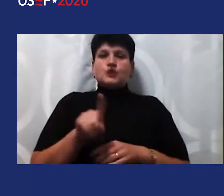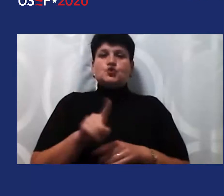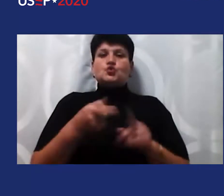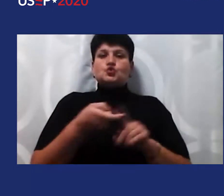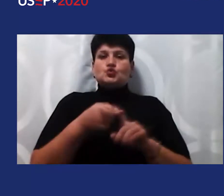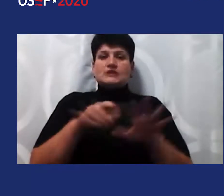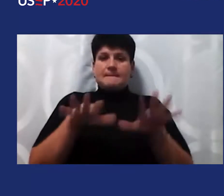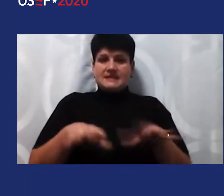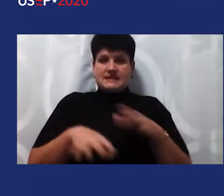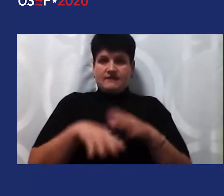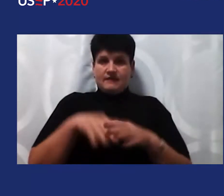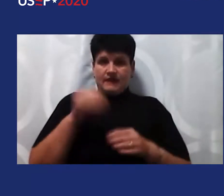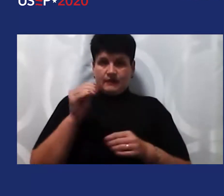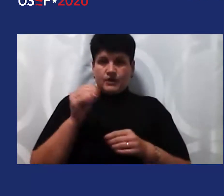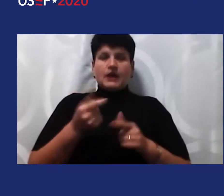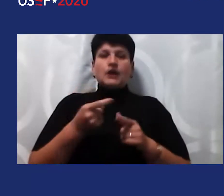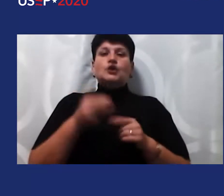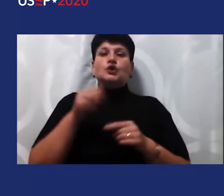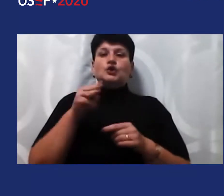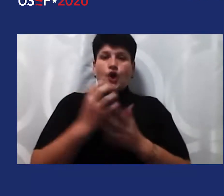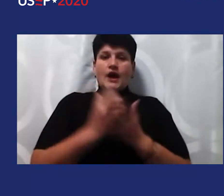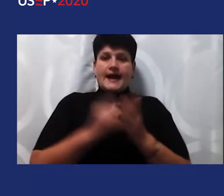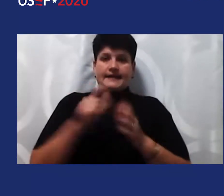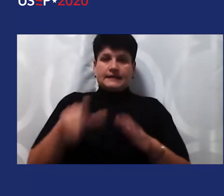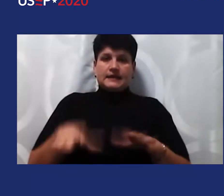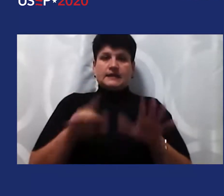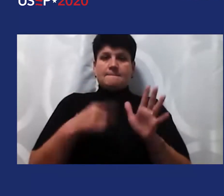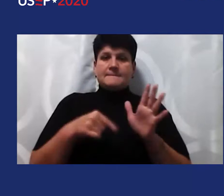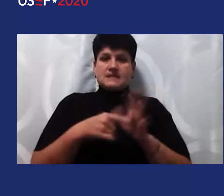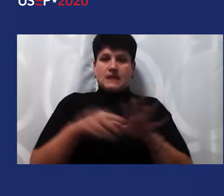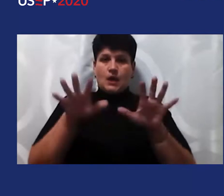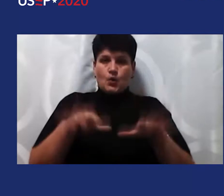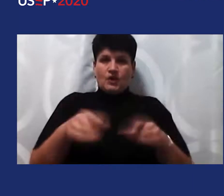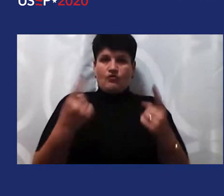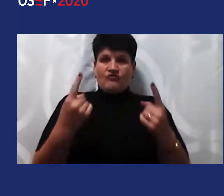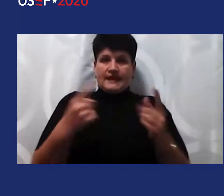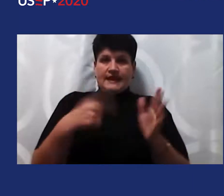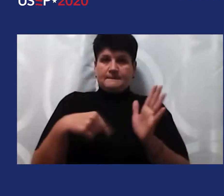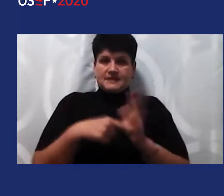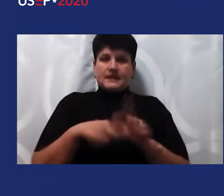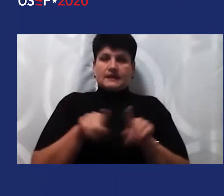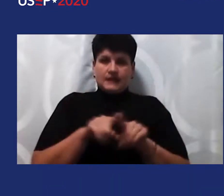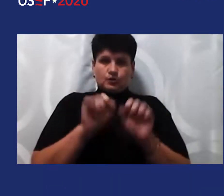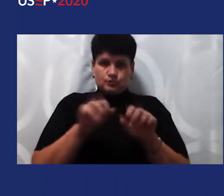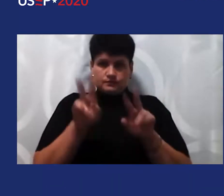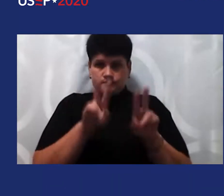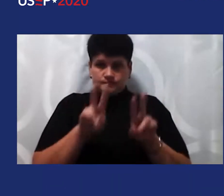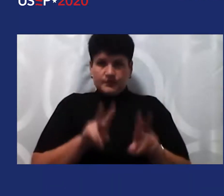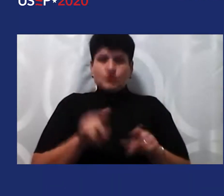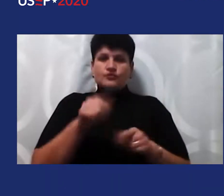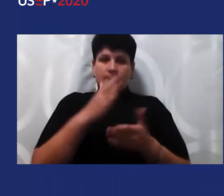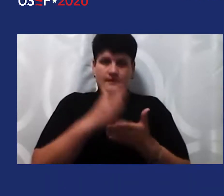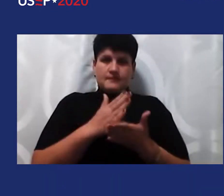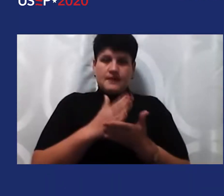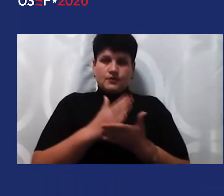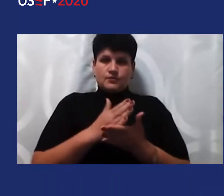the parliamentary elections or national elections, it becomes visible. Political parties